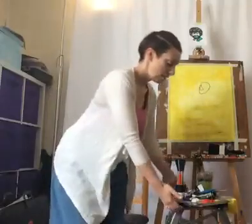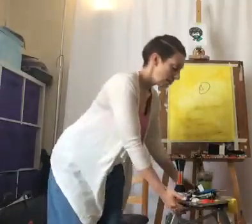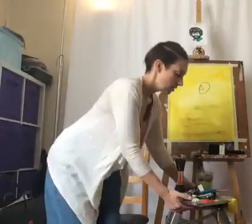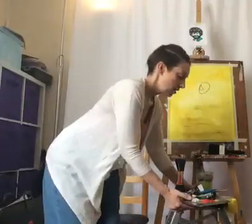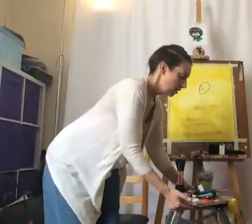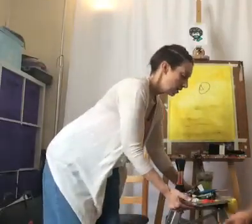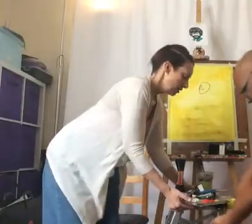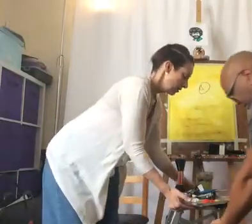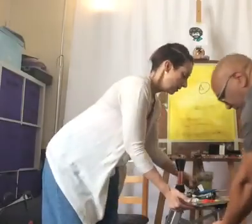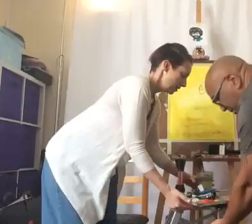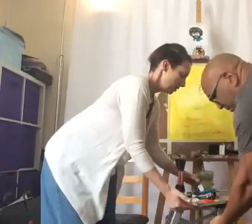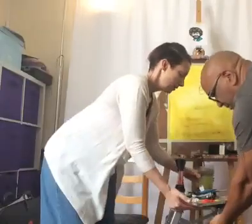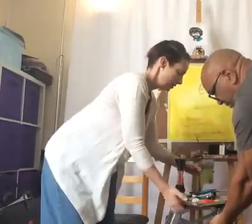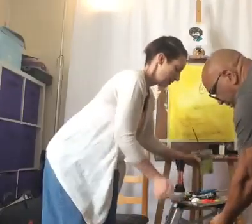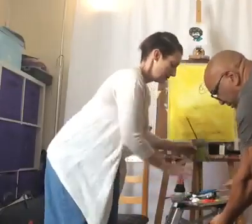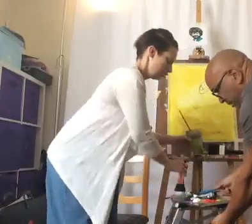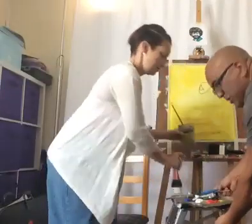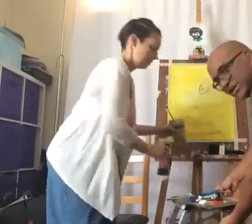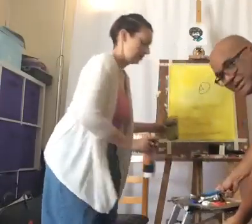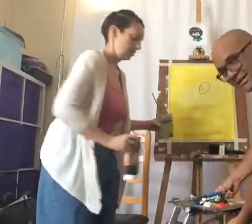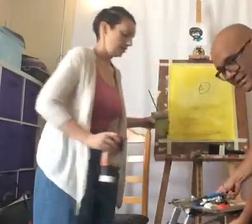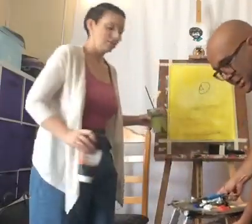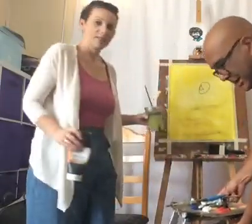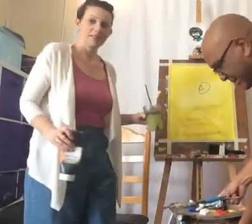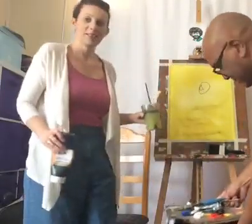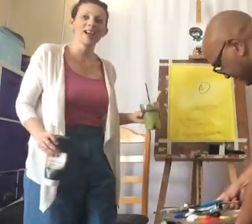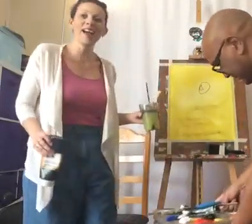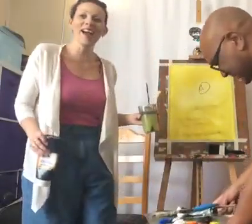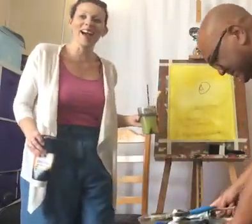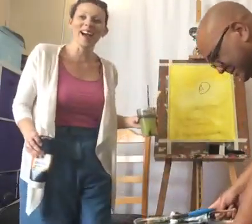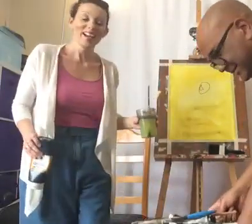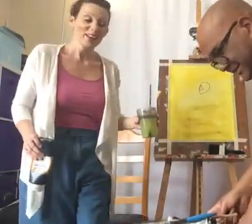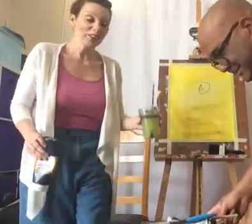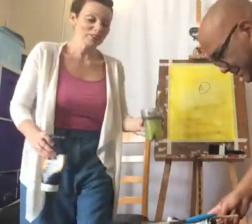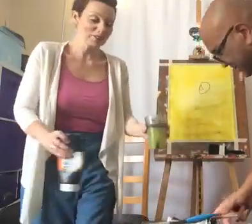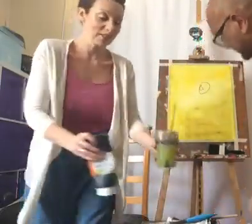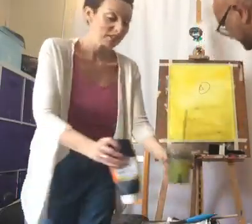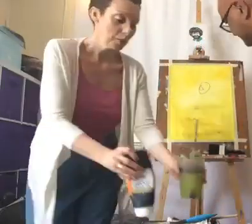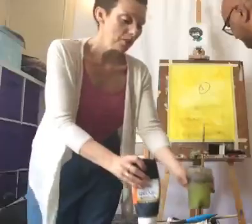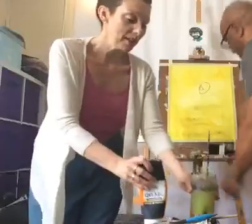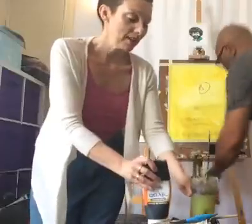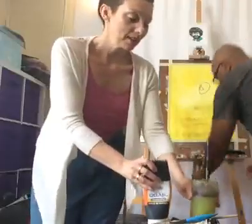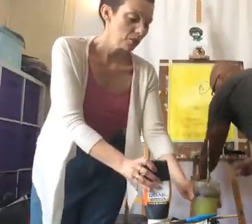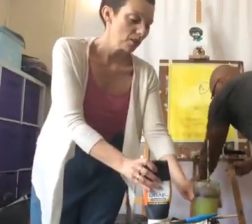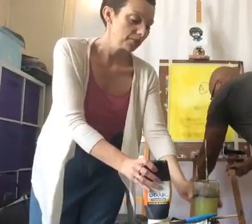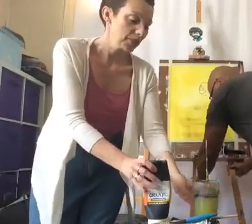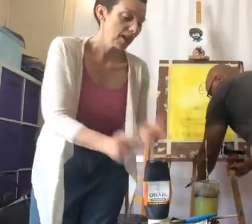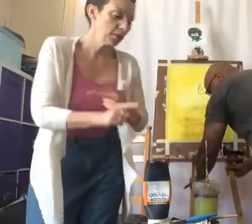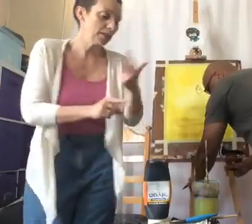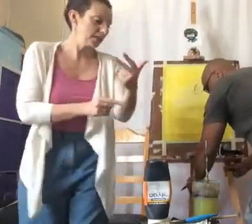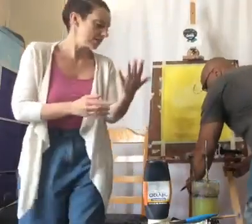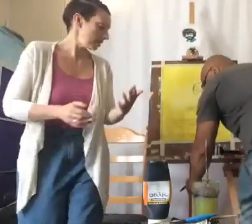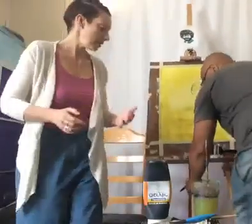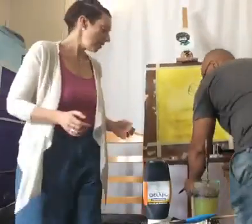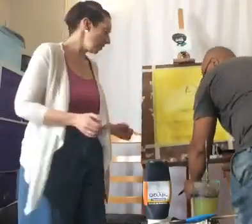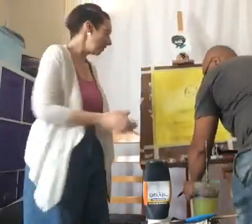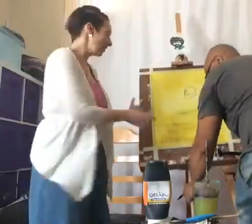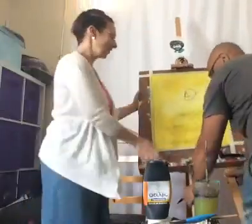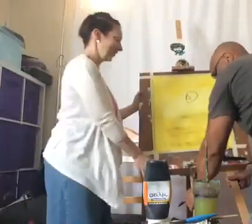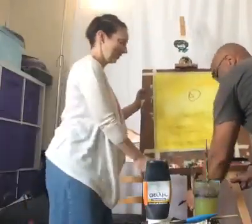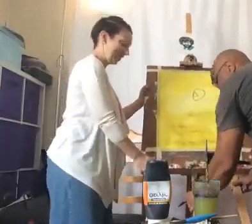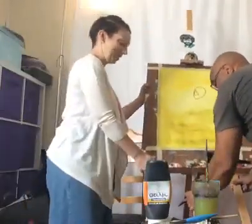to the camera. I wish you'd said this earlier. I only thought of this. We're only, what, 8 weeks into this